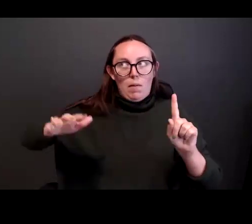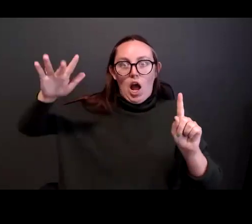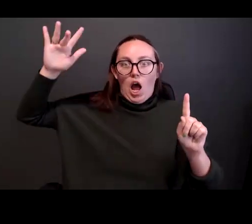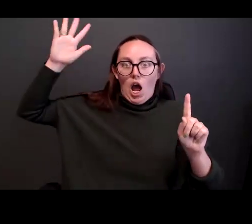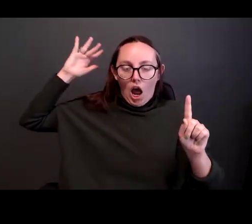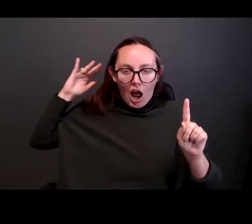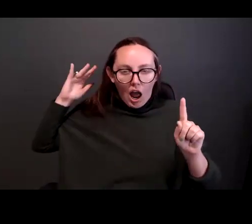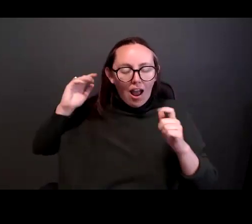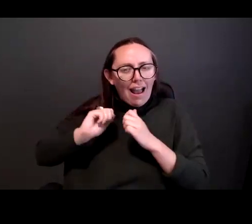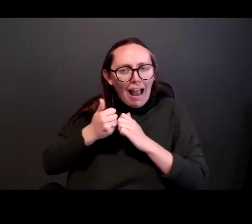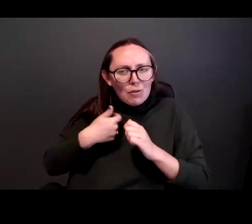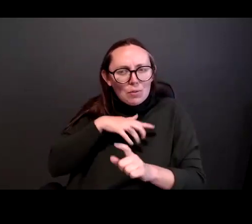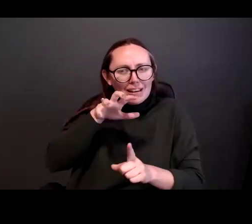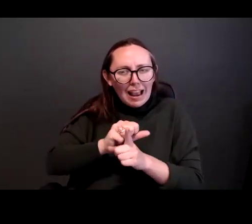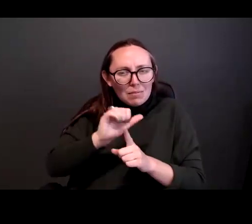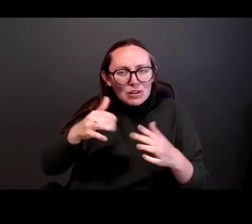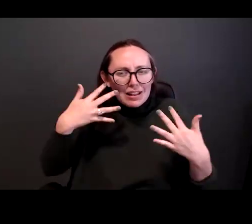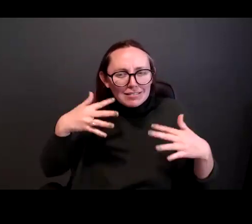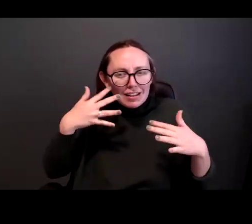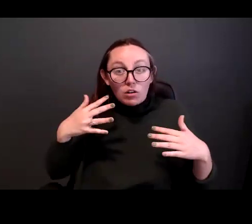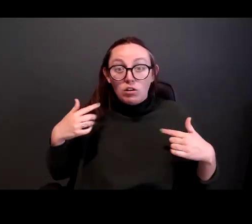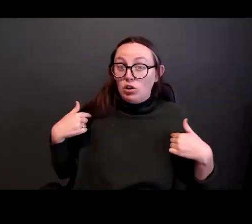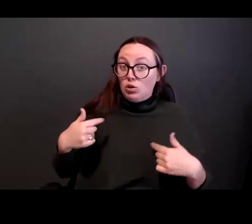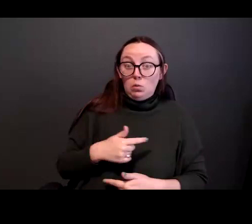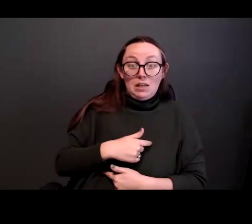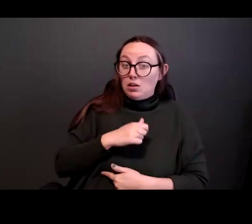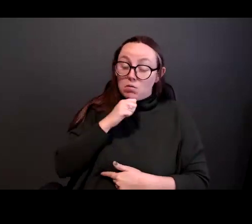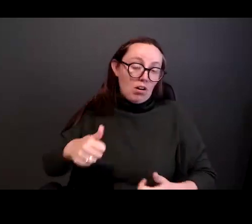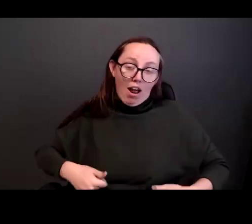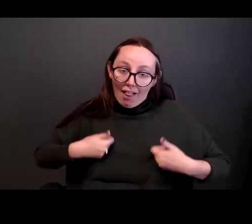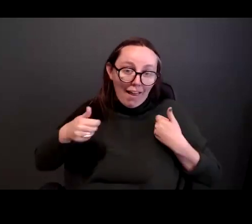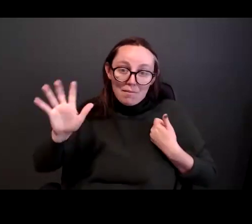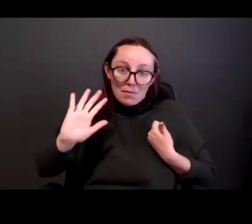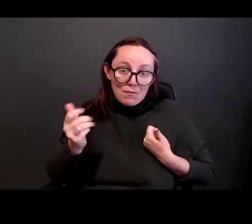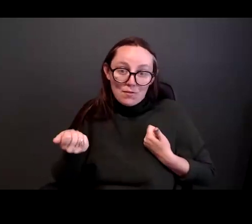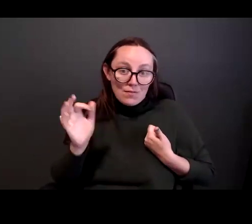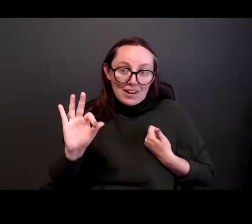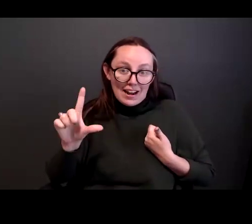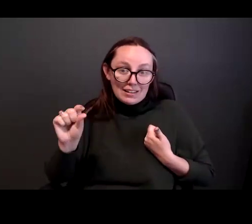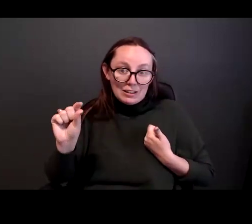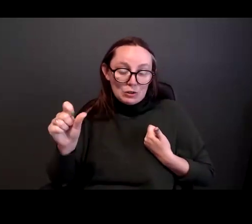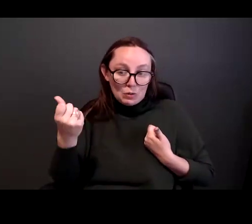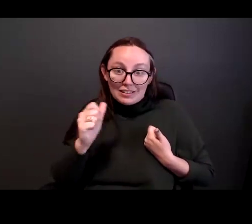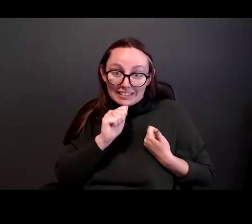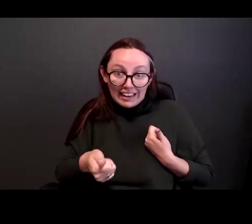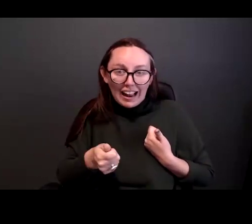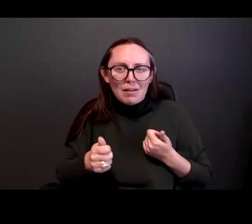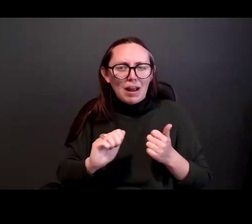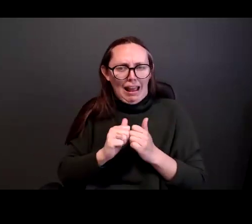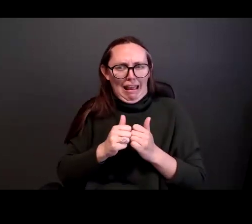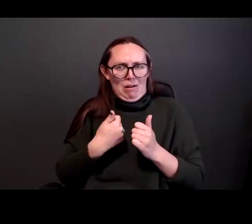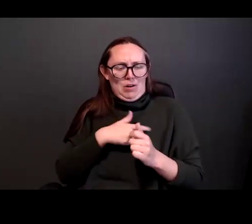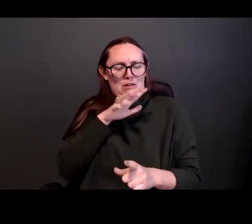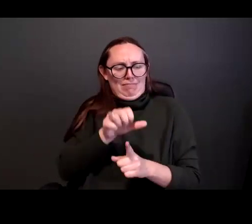so how do we tell that story? Well, I mean, you could go to the old like Get